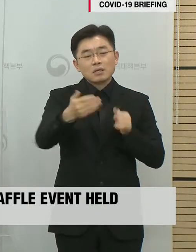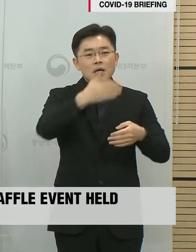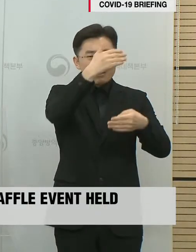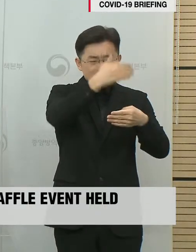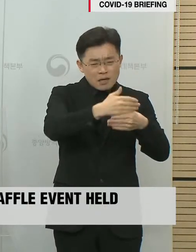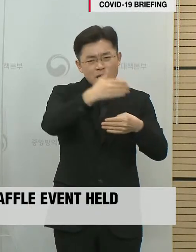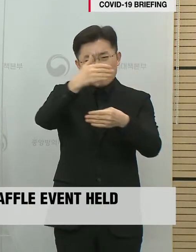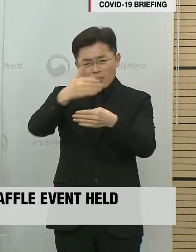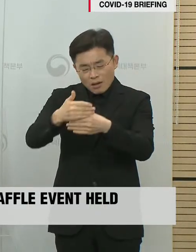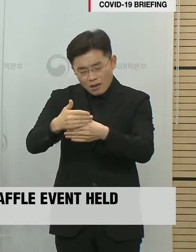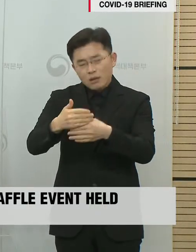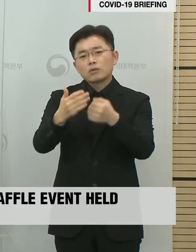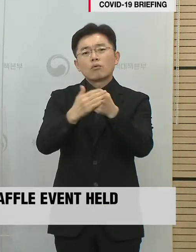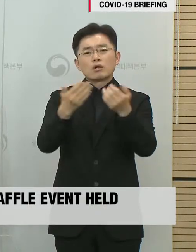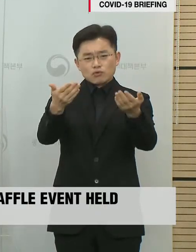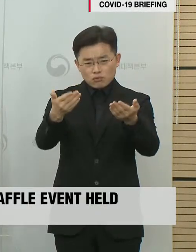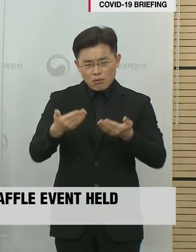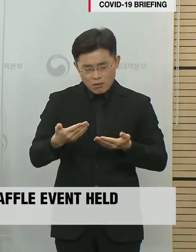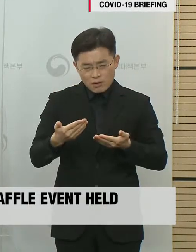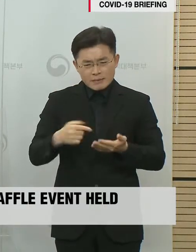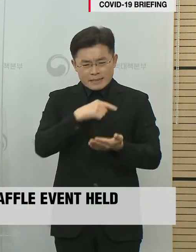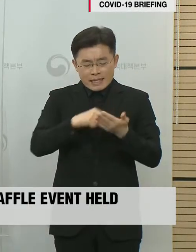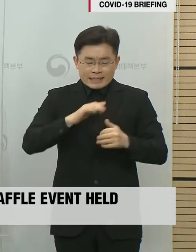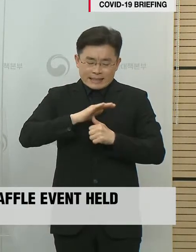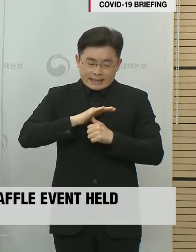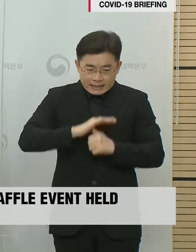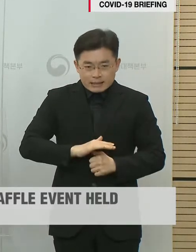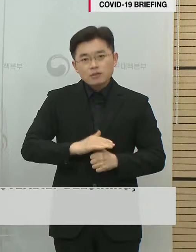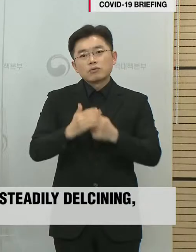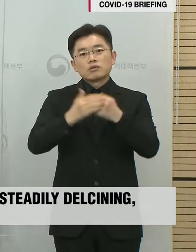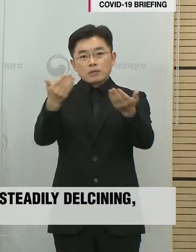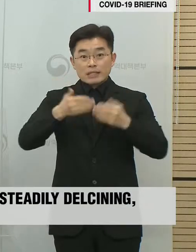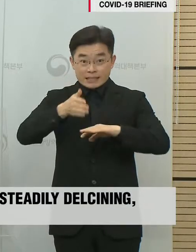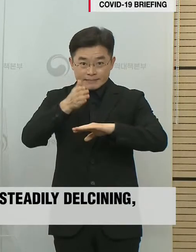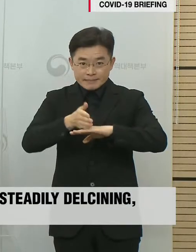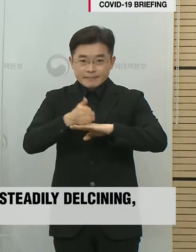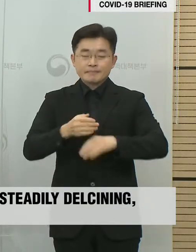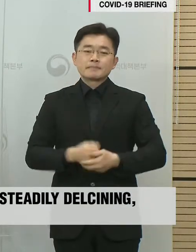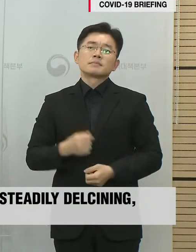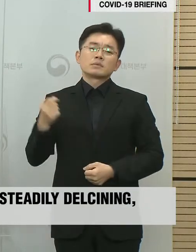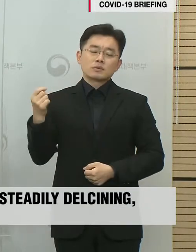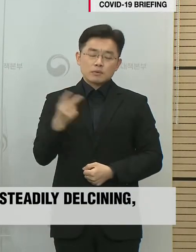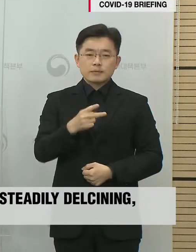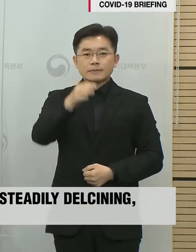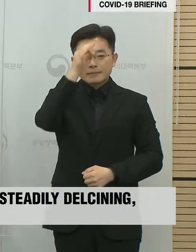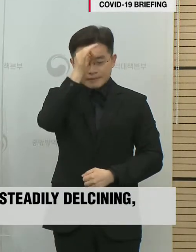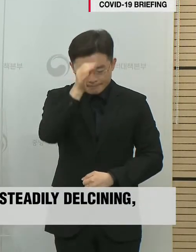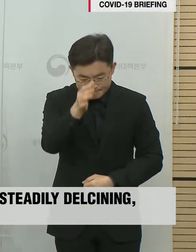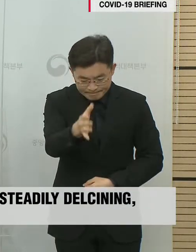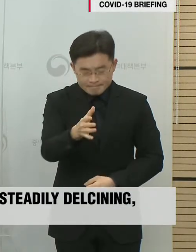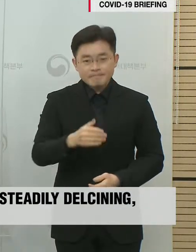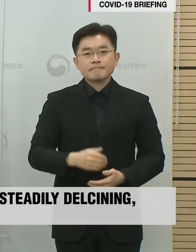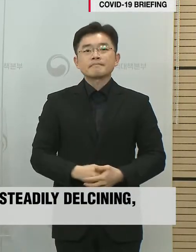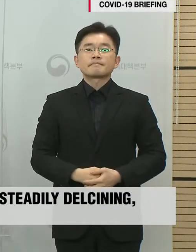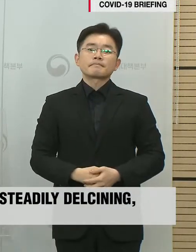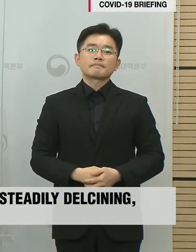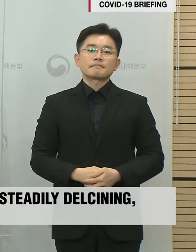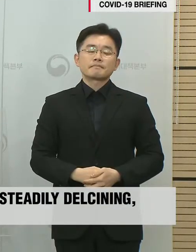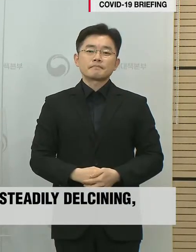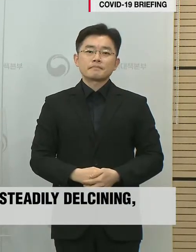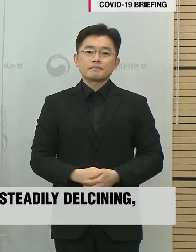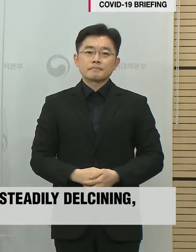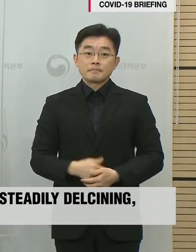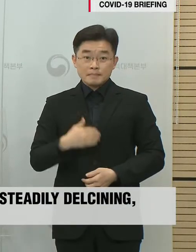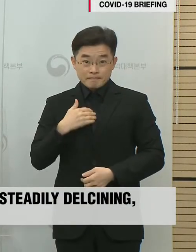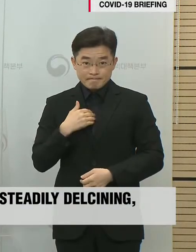those operators and business owners of the high-risk facilities, as well as the self-employed, they had to go through a